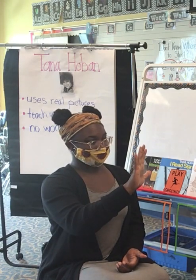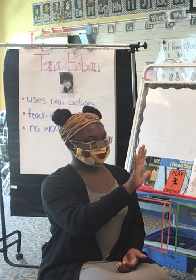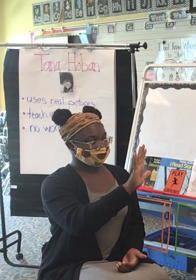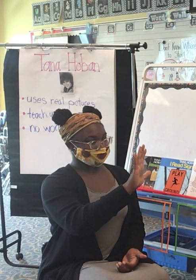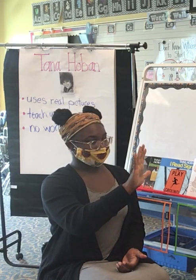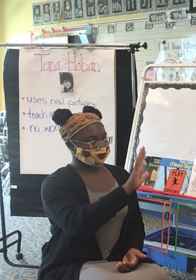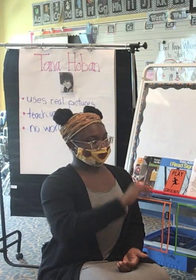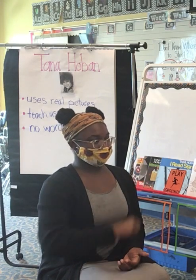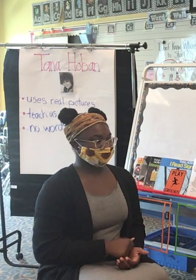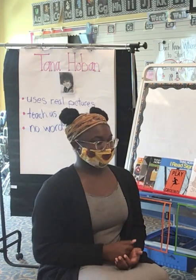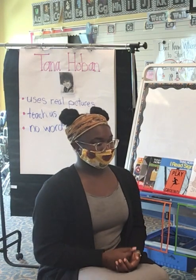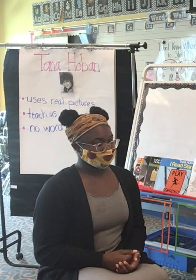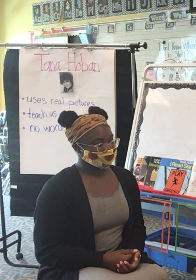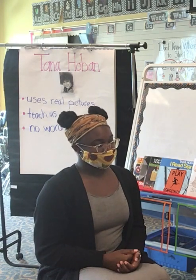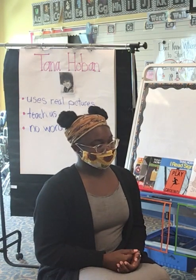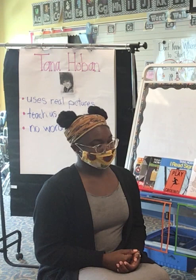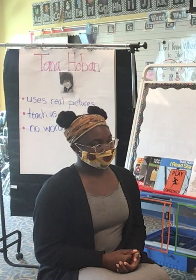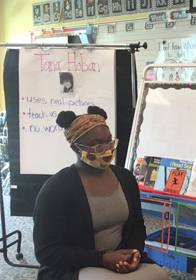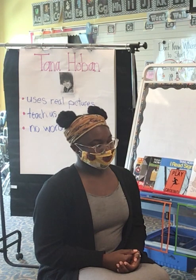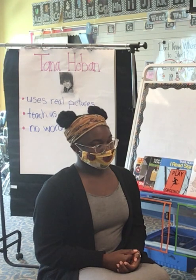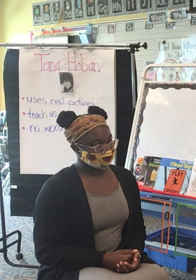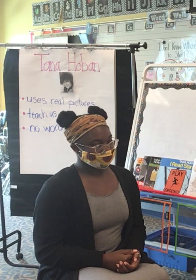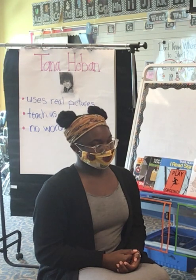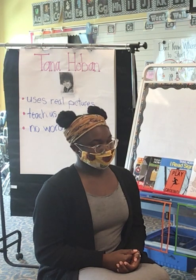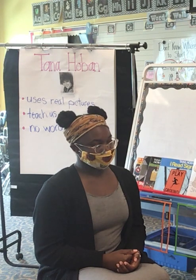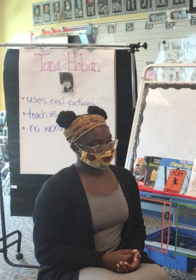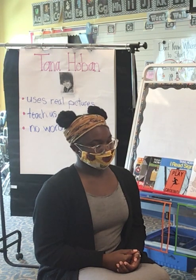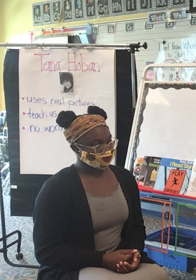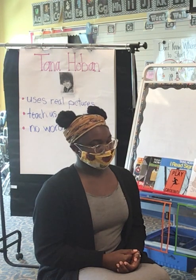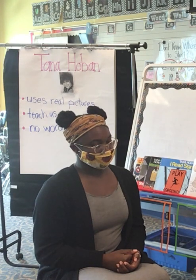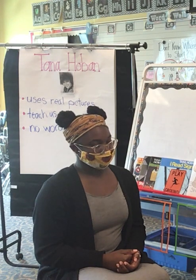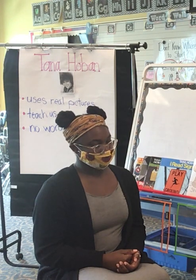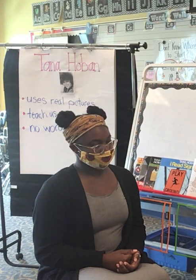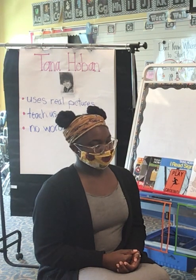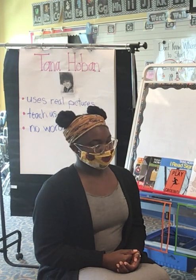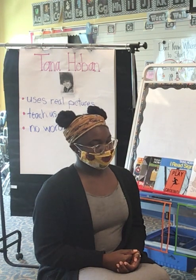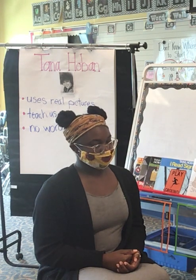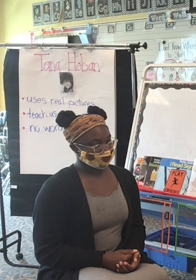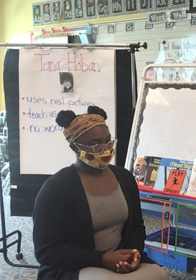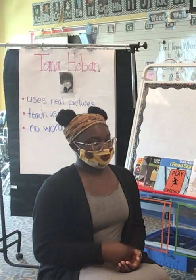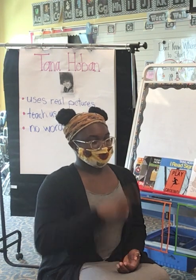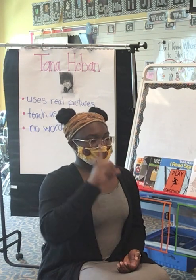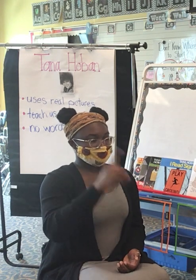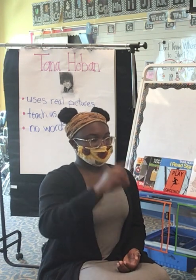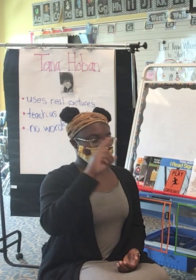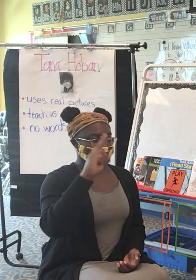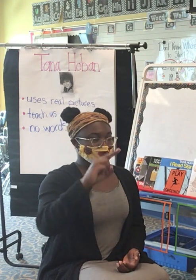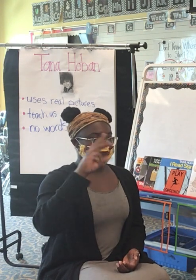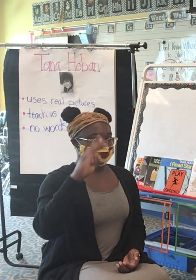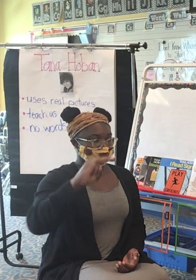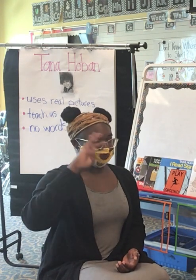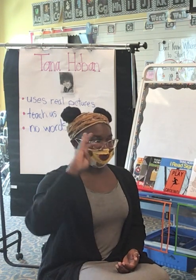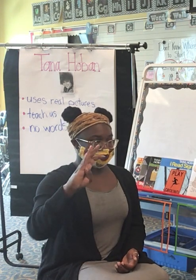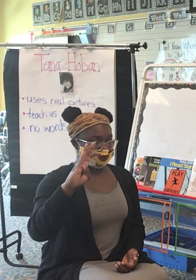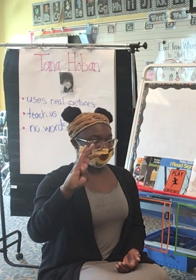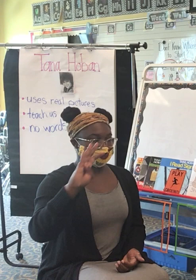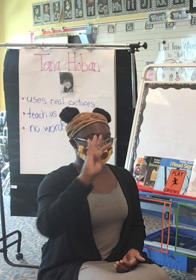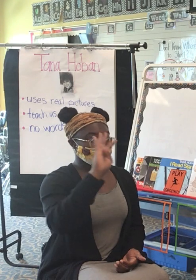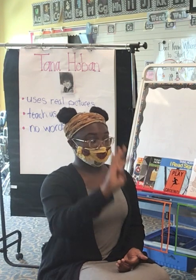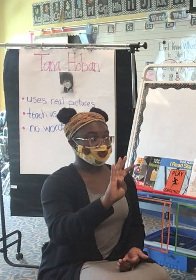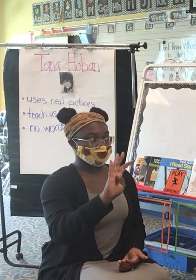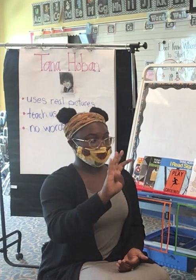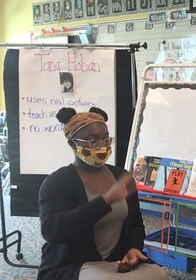I think books are great. You're right. One more. Last sentence. That food is hot. That food is